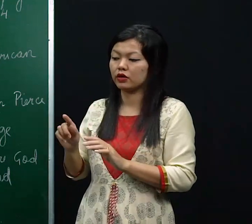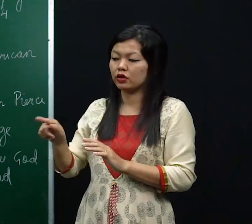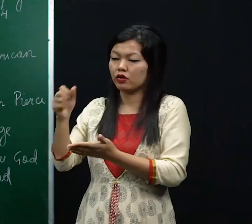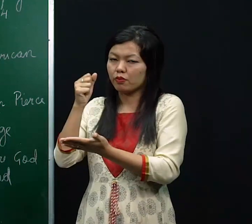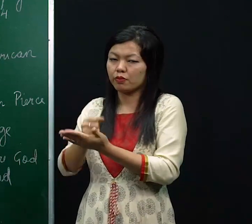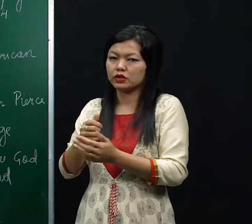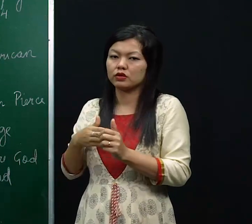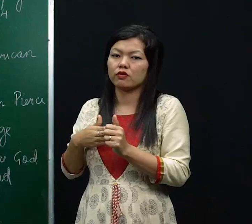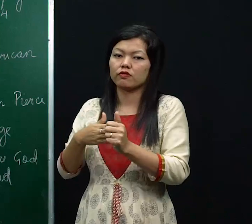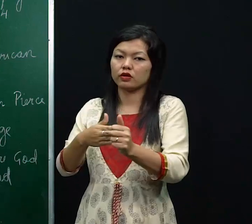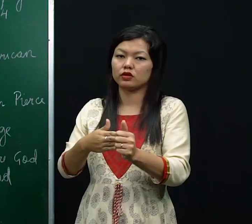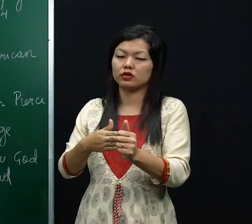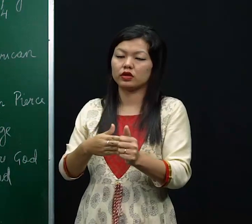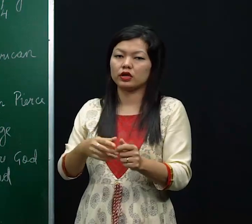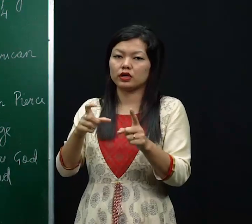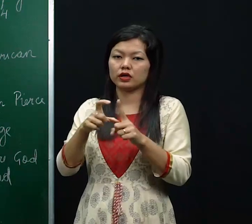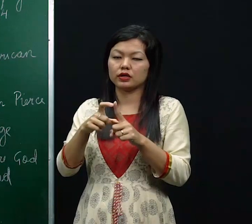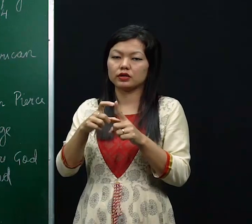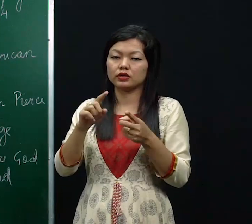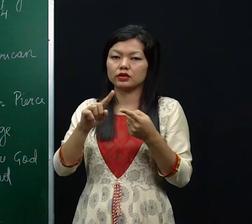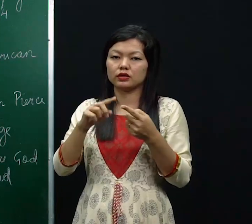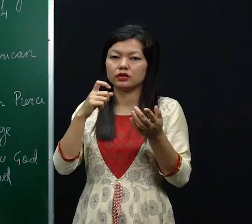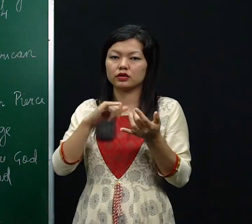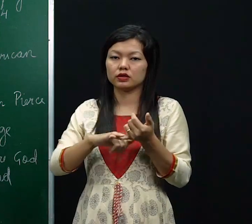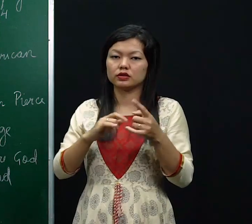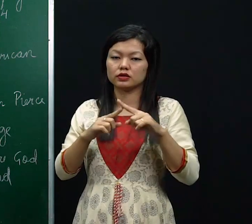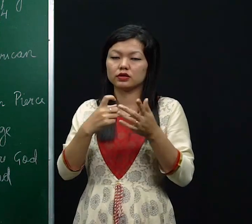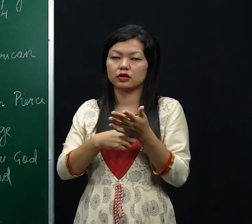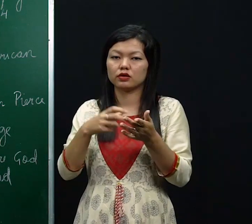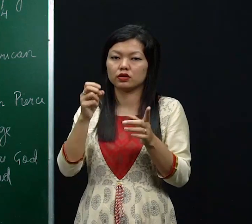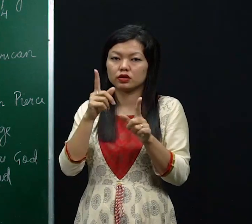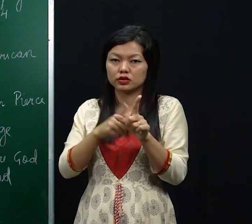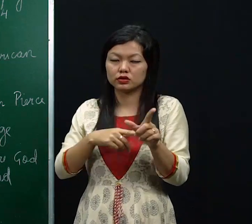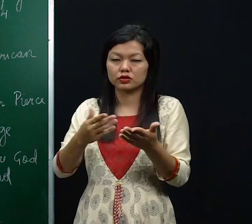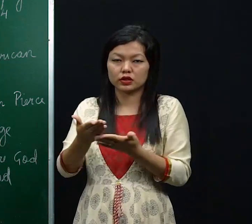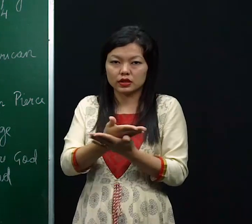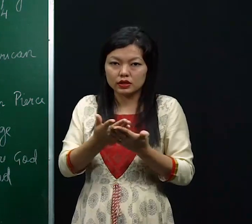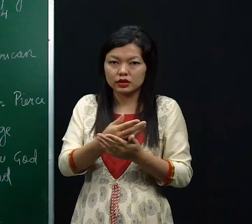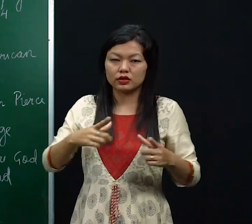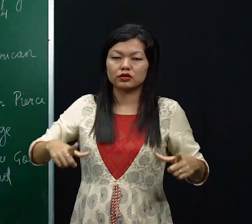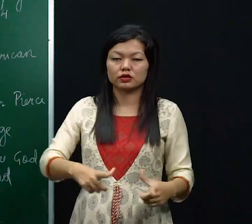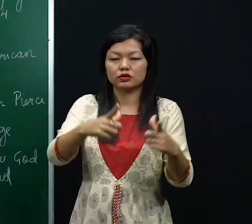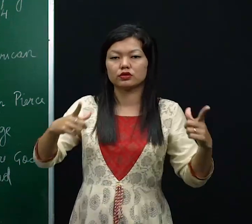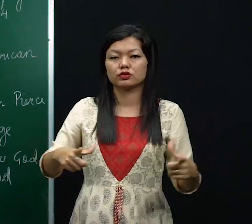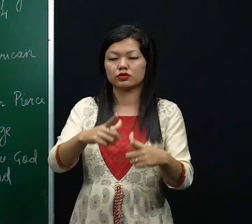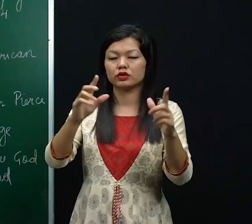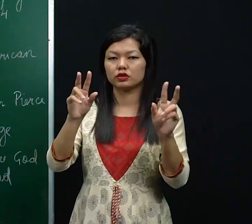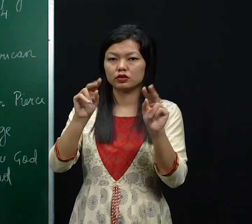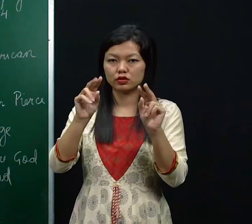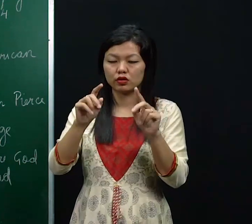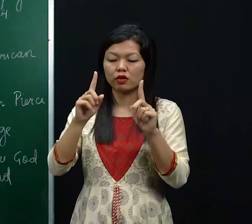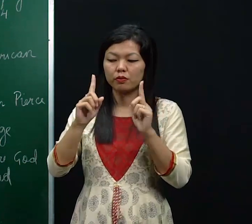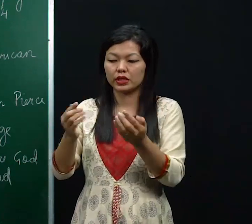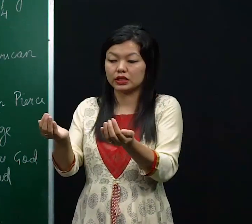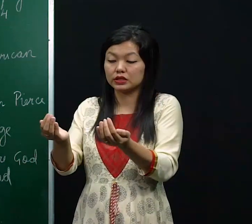and that you will not destroy it. He knew very well that they are going to destroy it, but he also wanted to make them understand